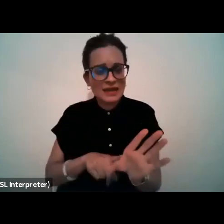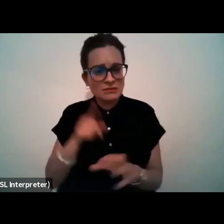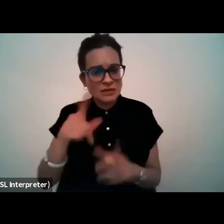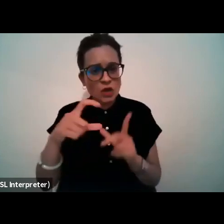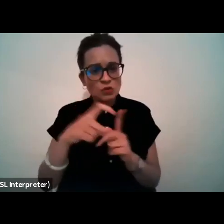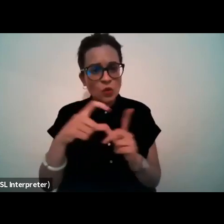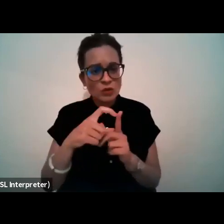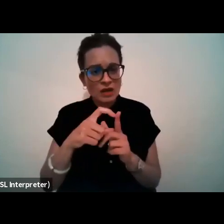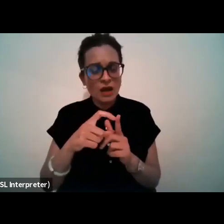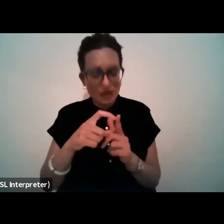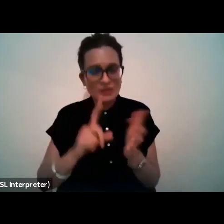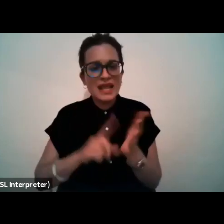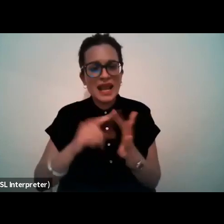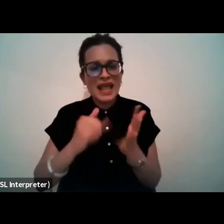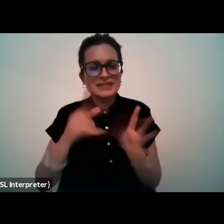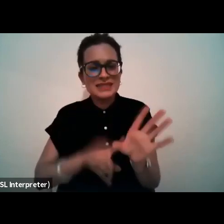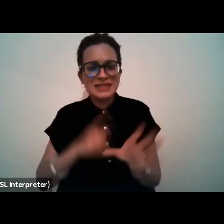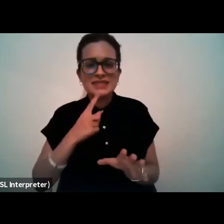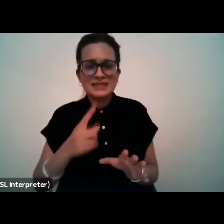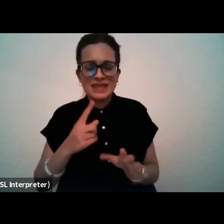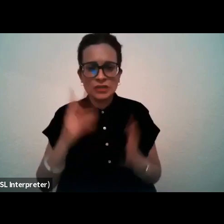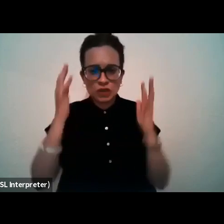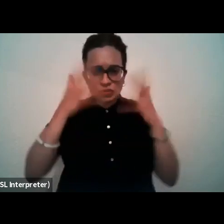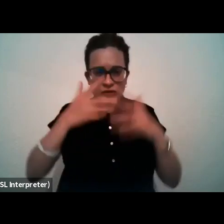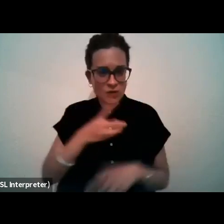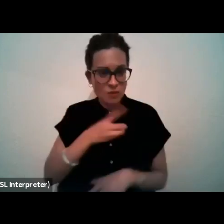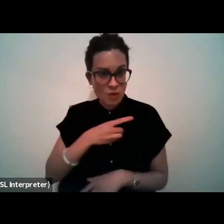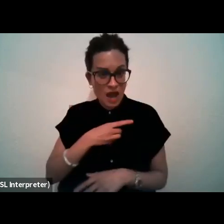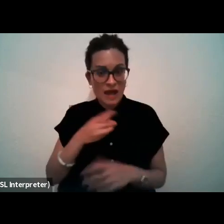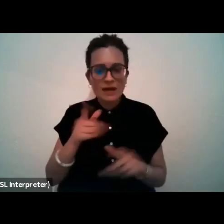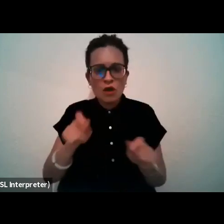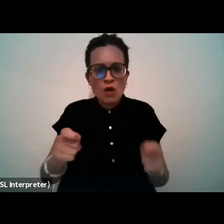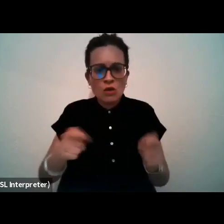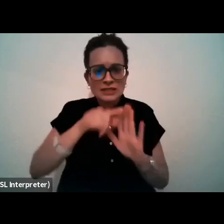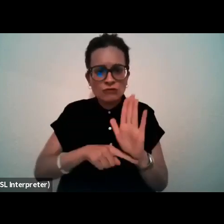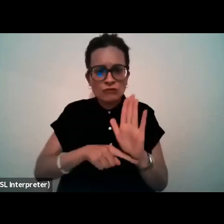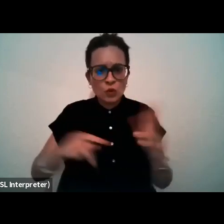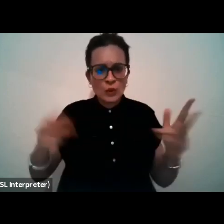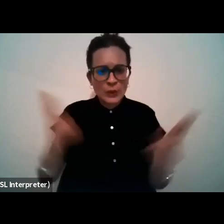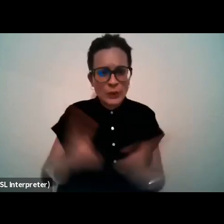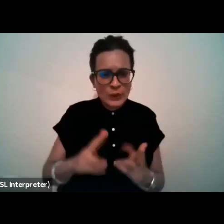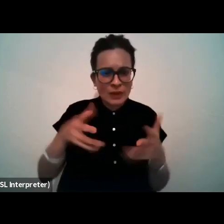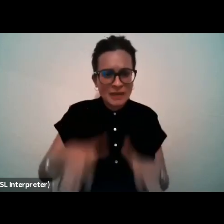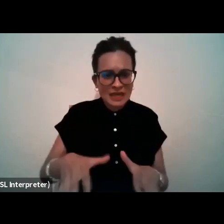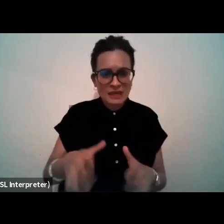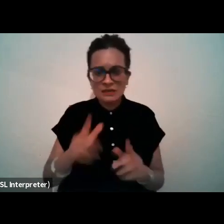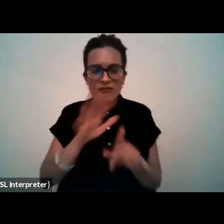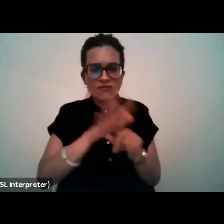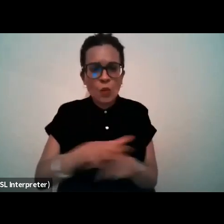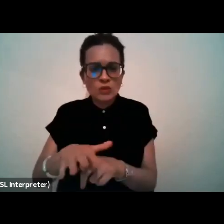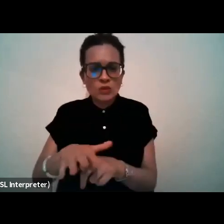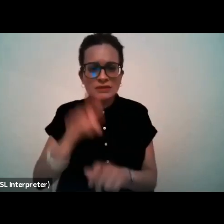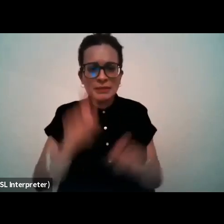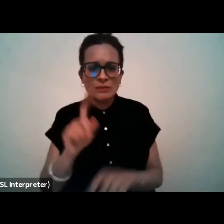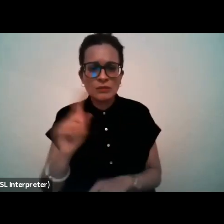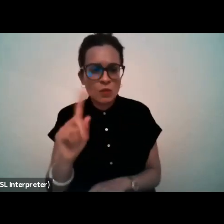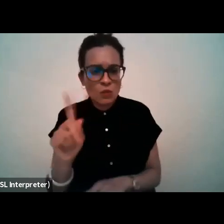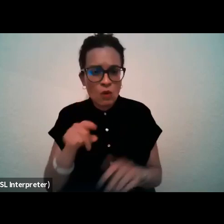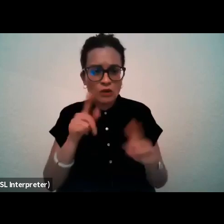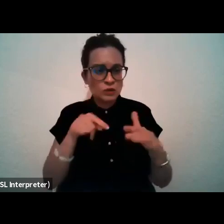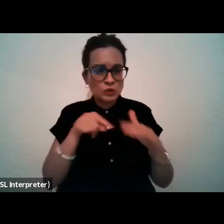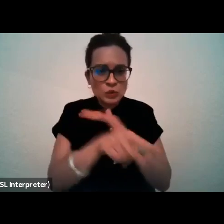Leshi Chandrapala expressed concerns about the easing of the lockdown, forcing more people to use public transport and putting more